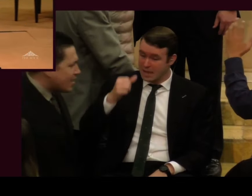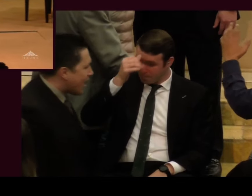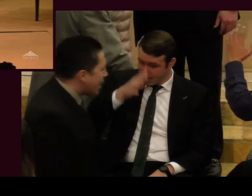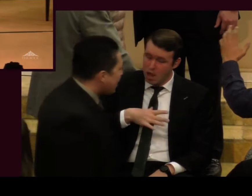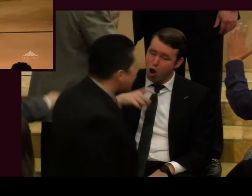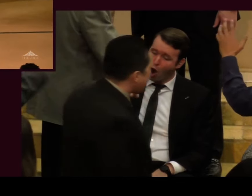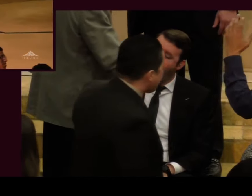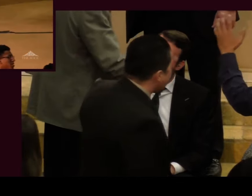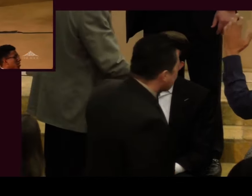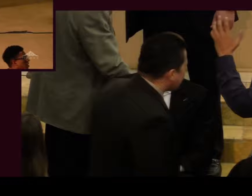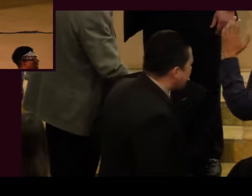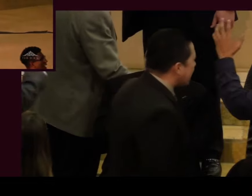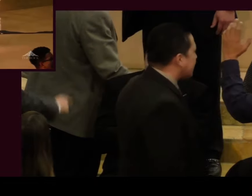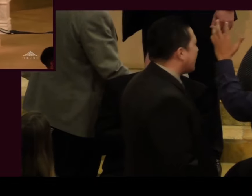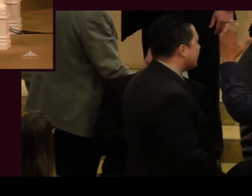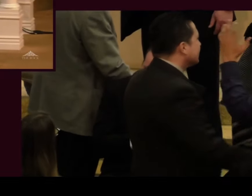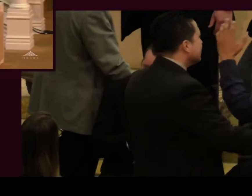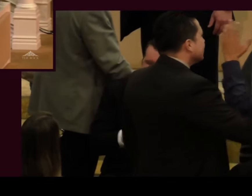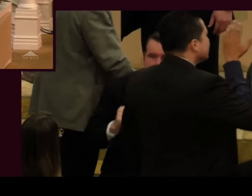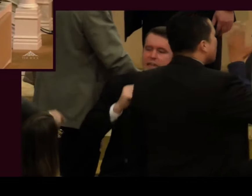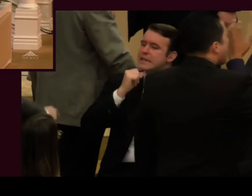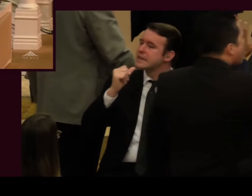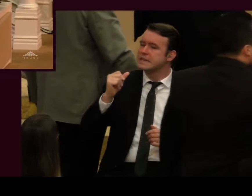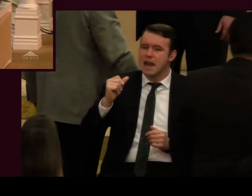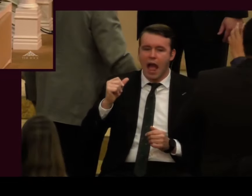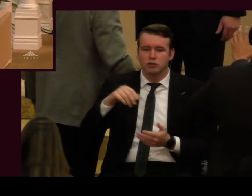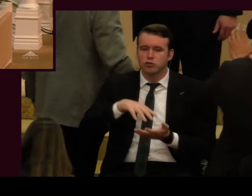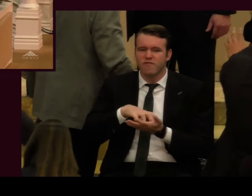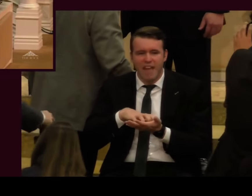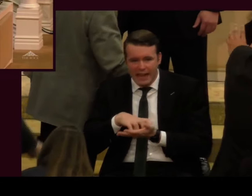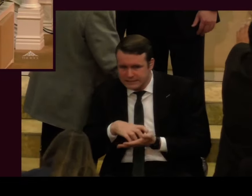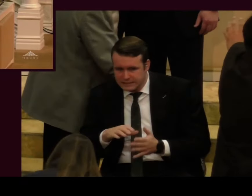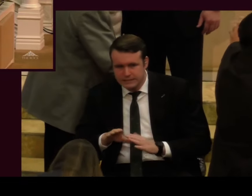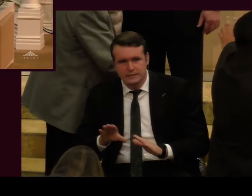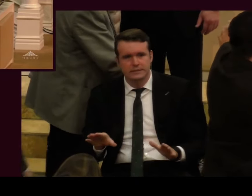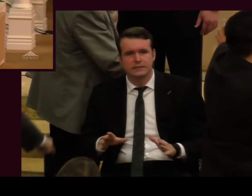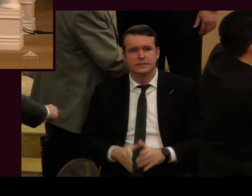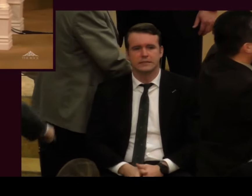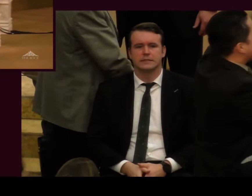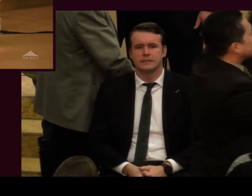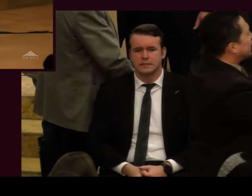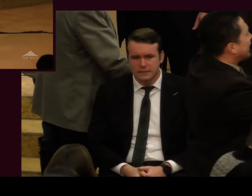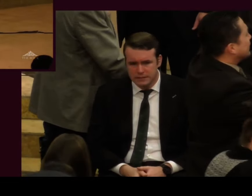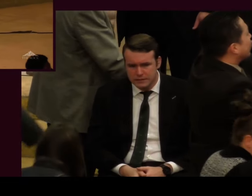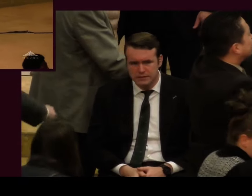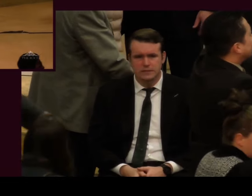men ought always to pray and not to faint.